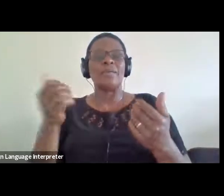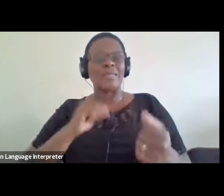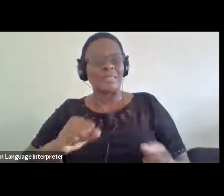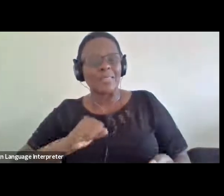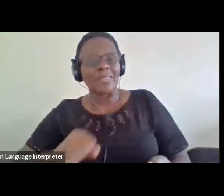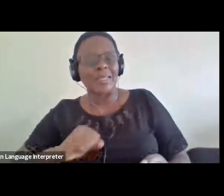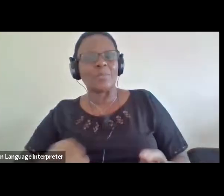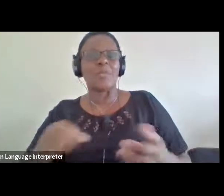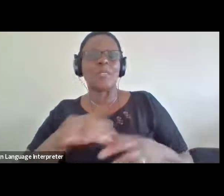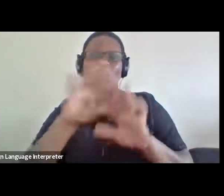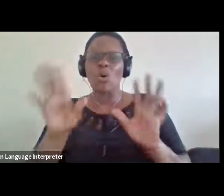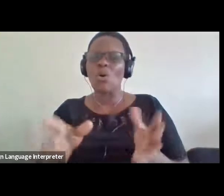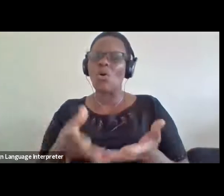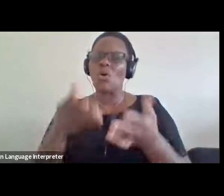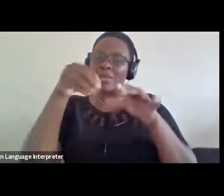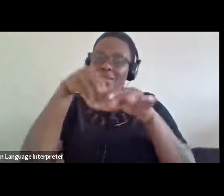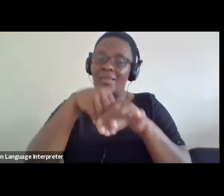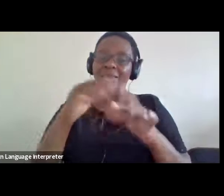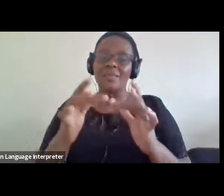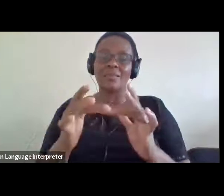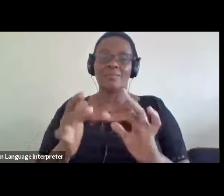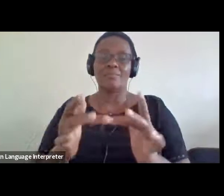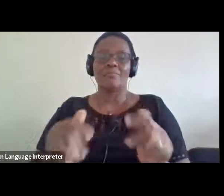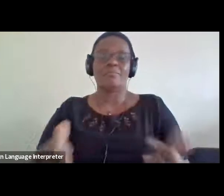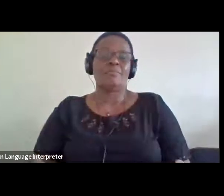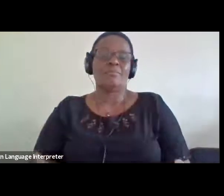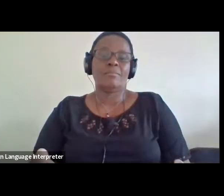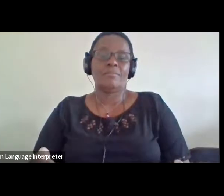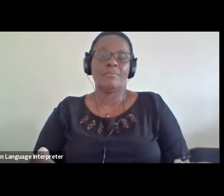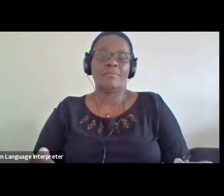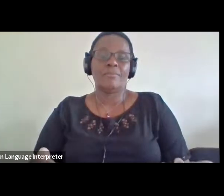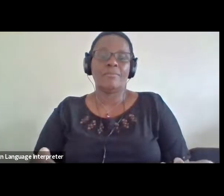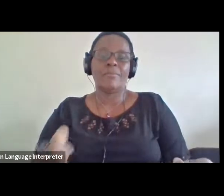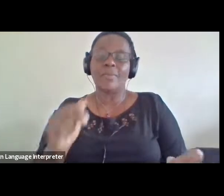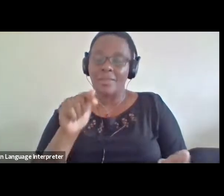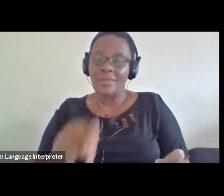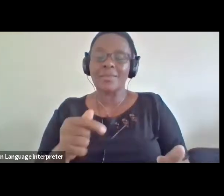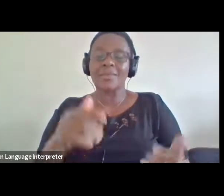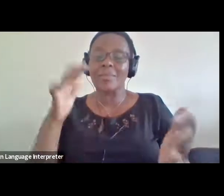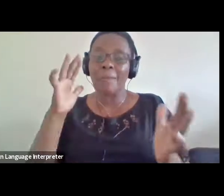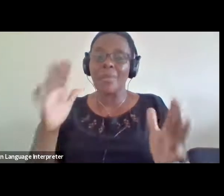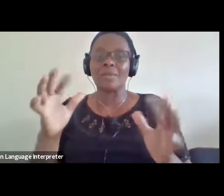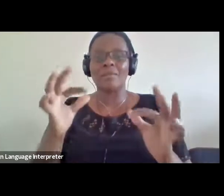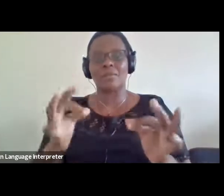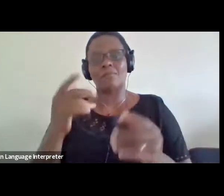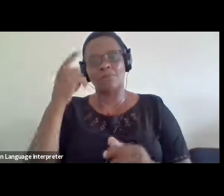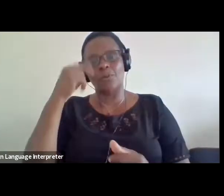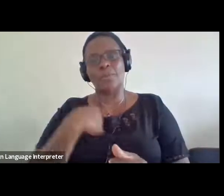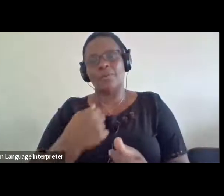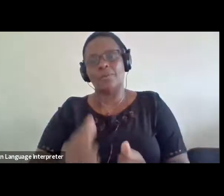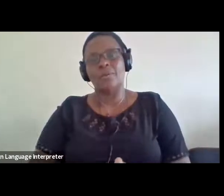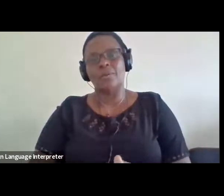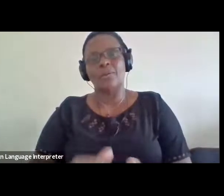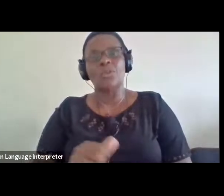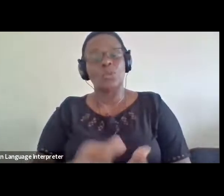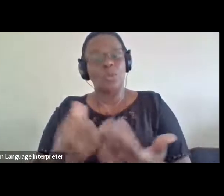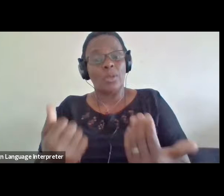online, or at least a huge part of it is for me. And so looking around and just watching the world